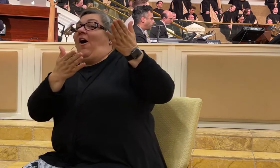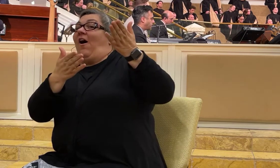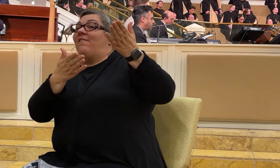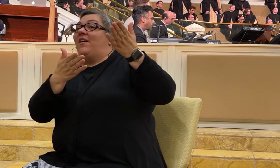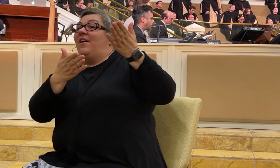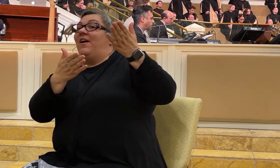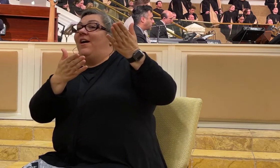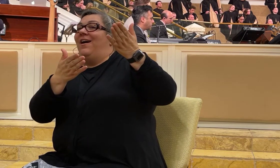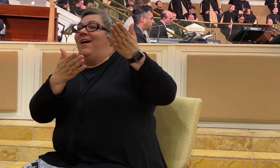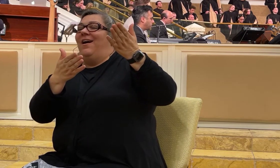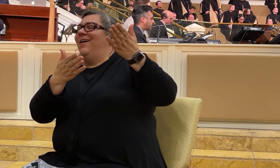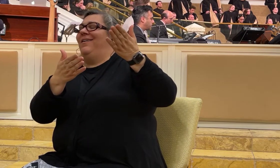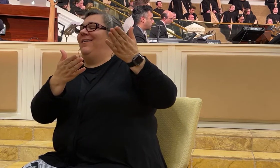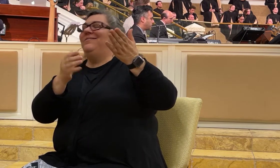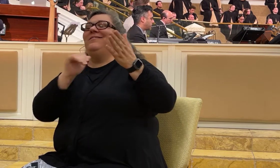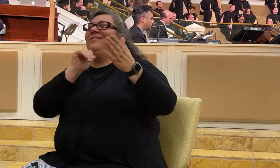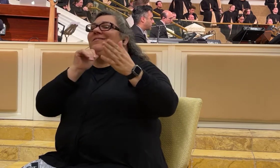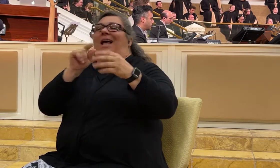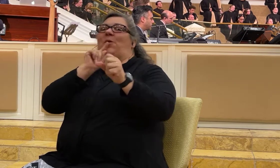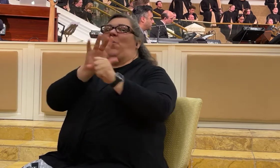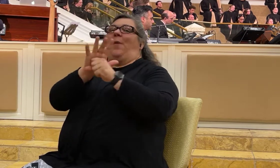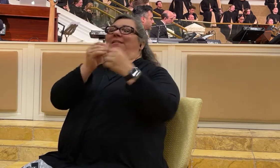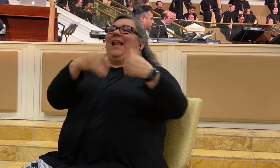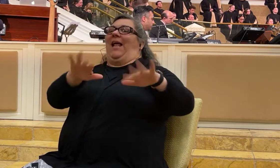it's not today's land of promise.